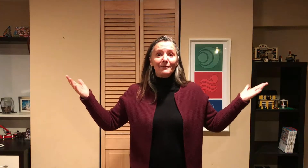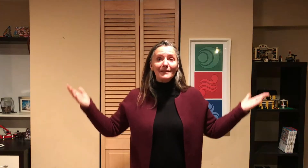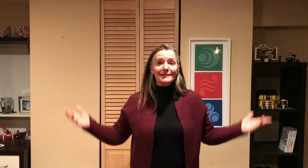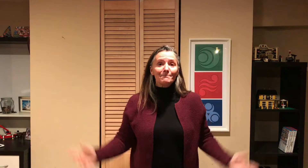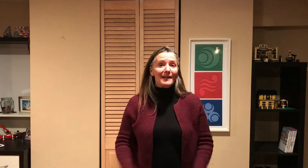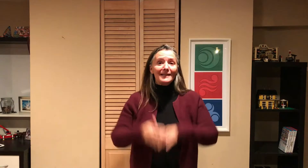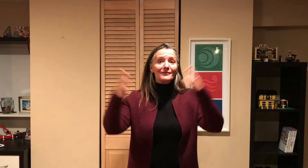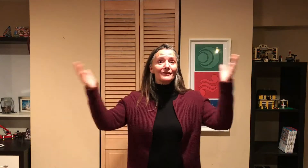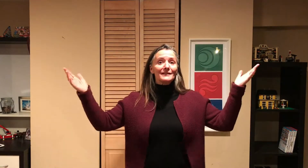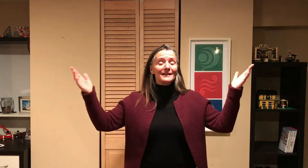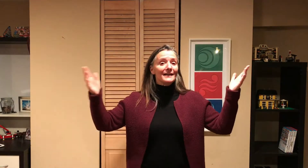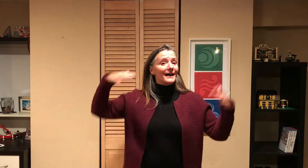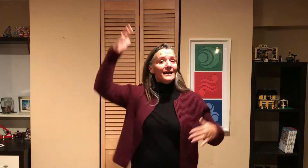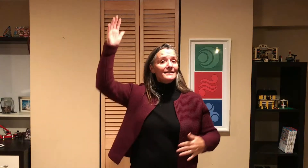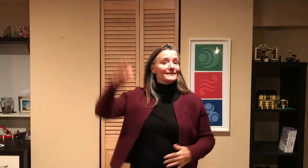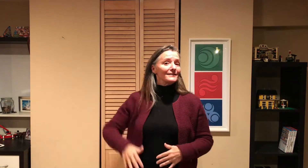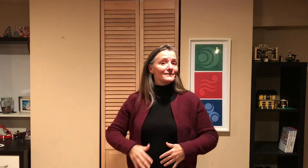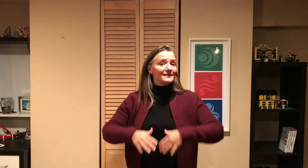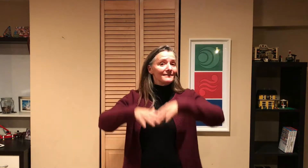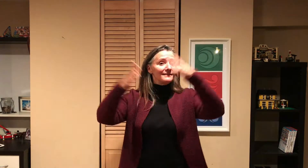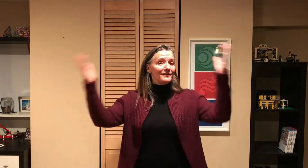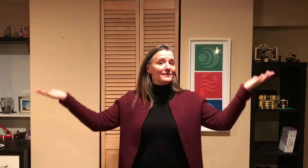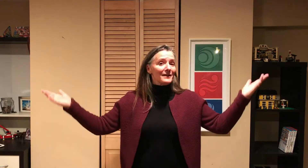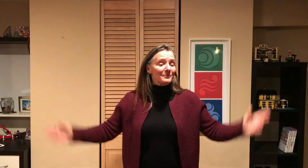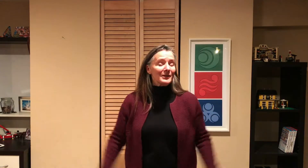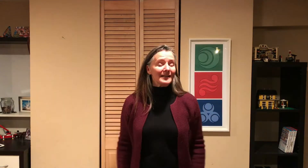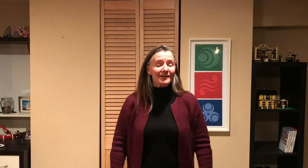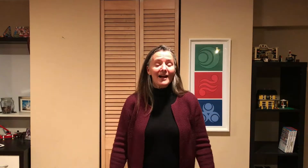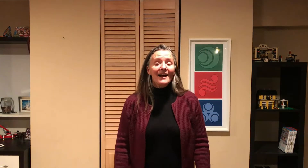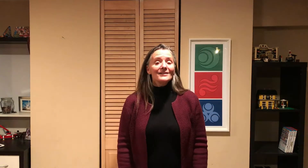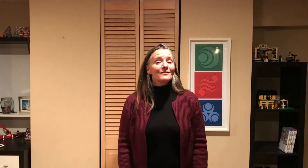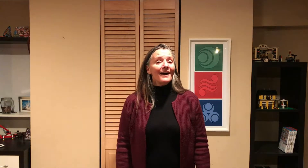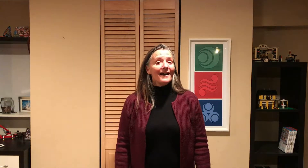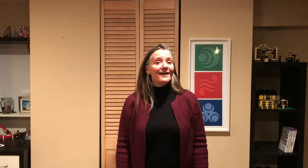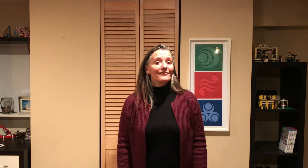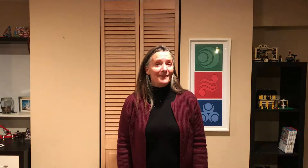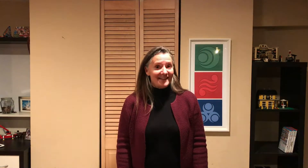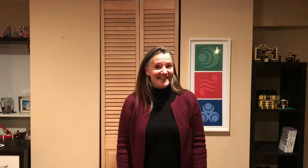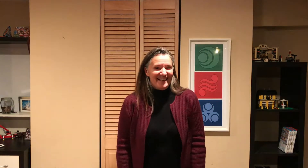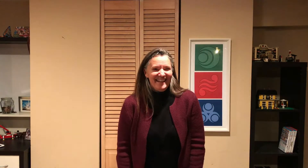with as many different highs and lows and everything we can put in here. So I have picked